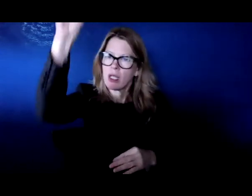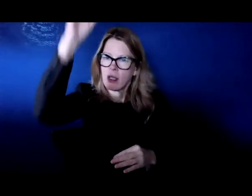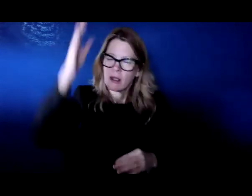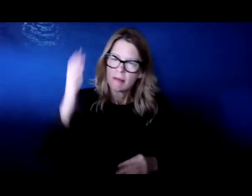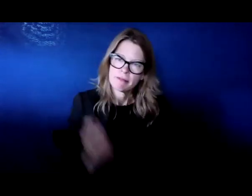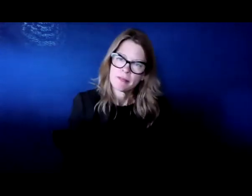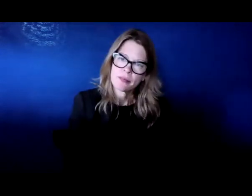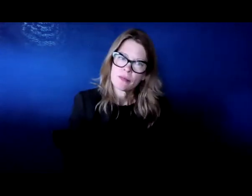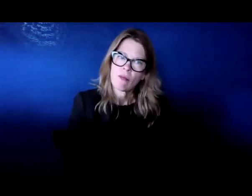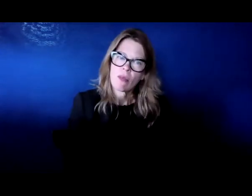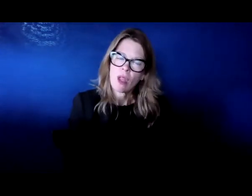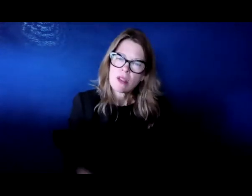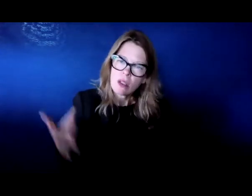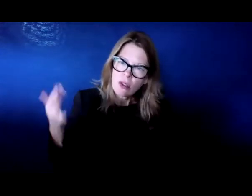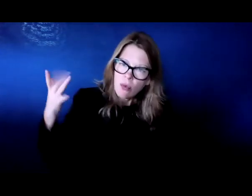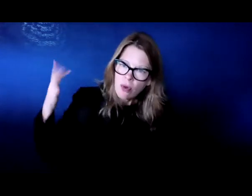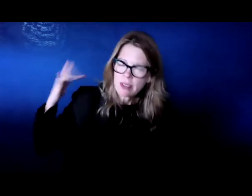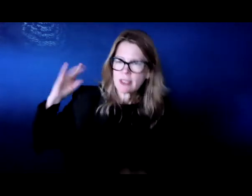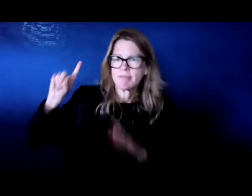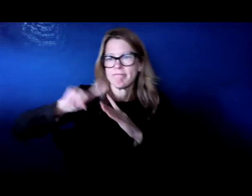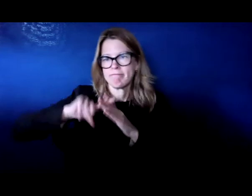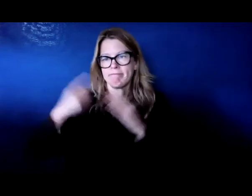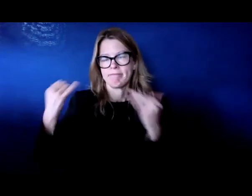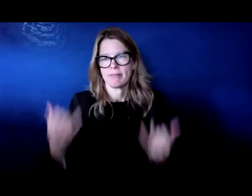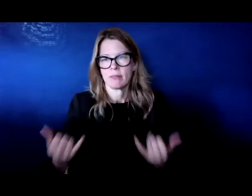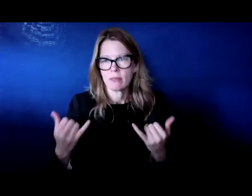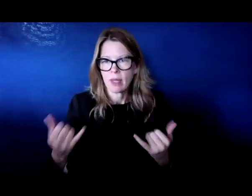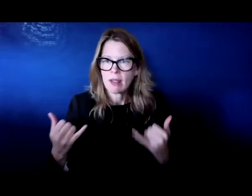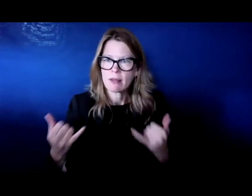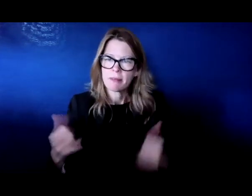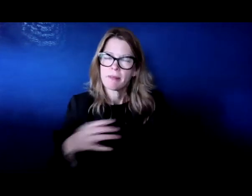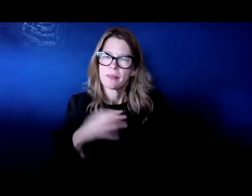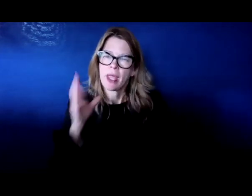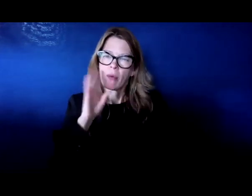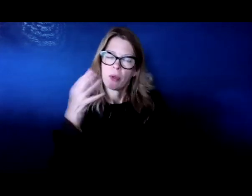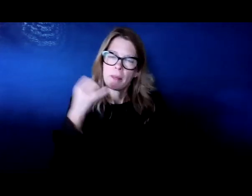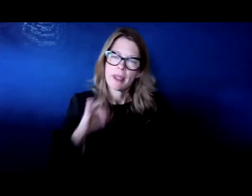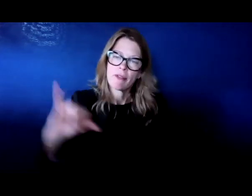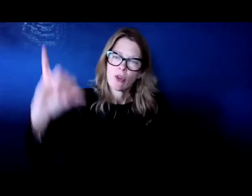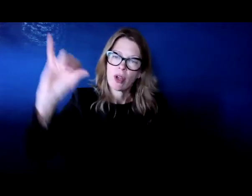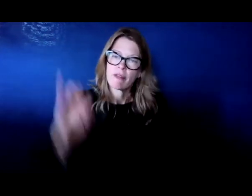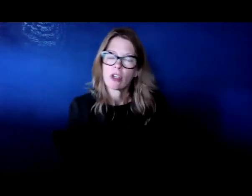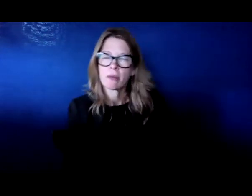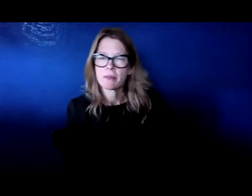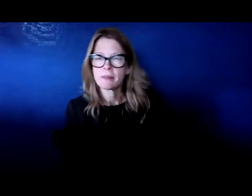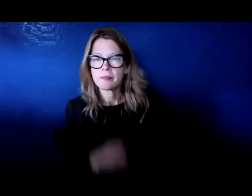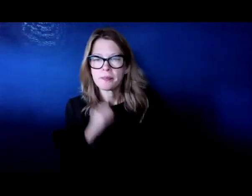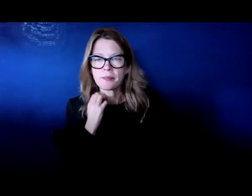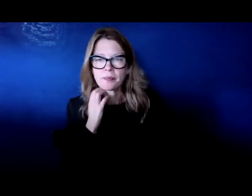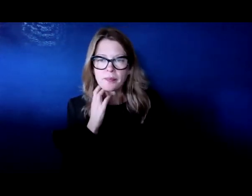Spirit, as it was in the beginning, is now, and will